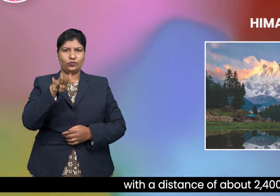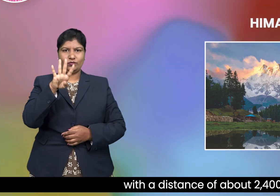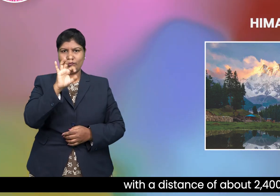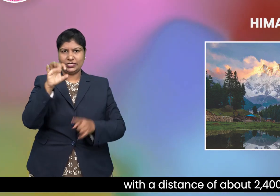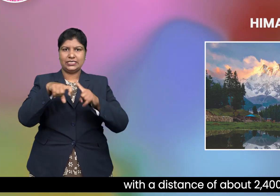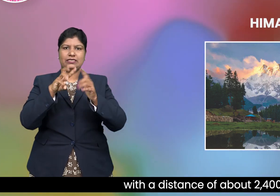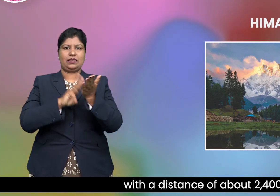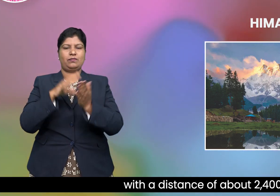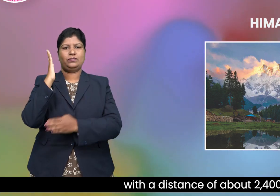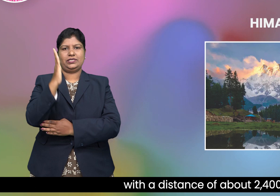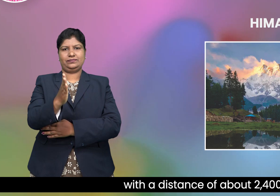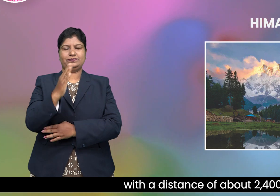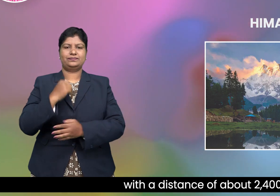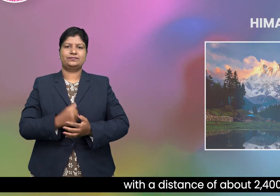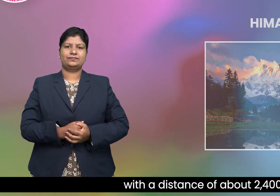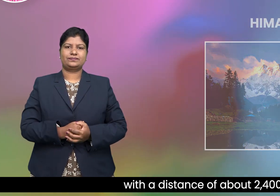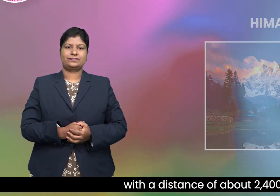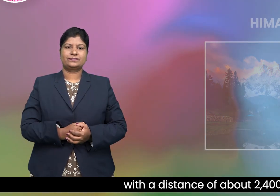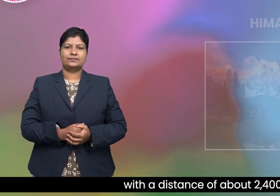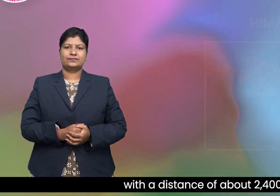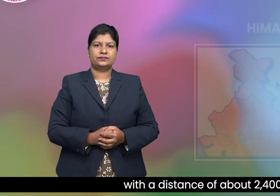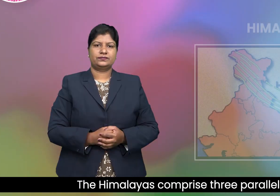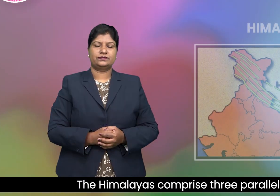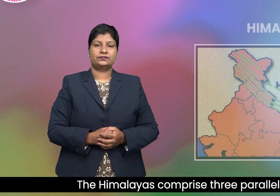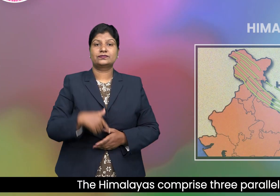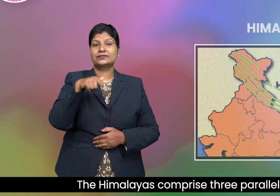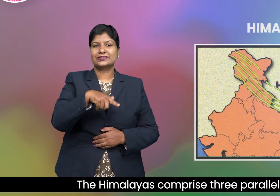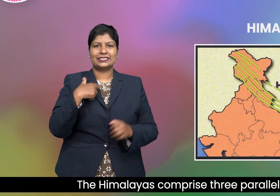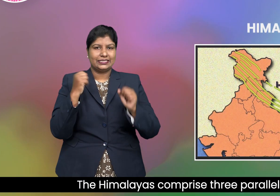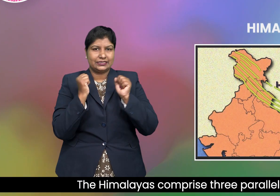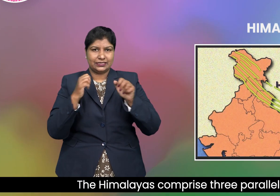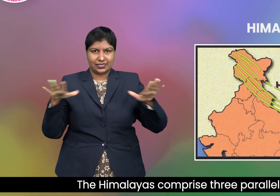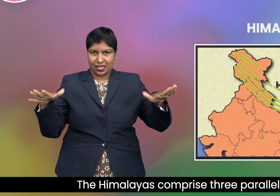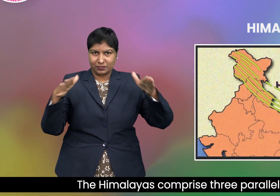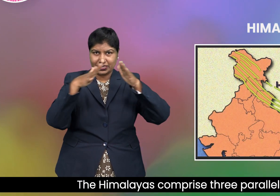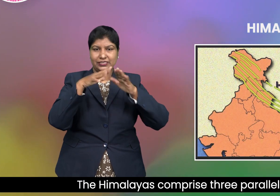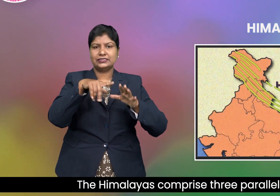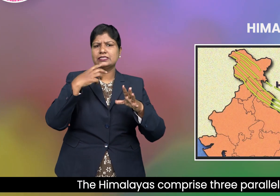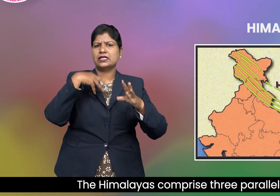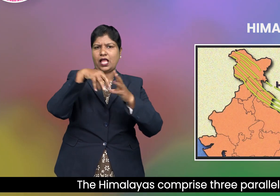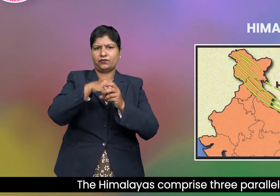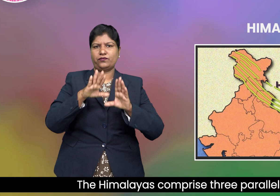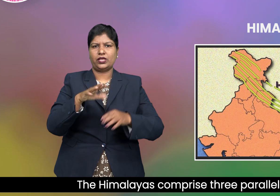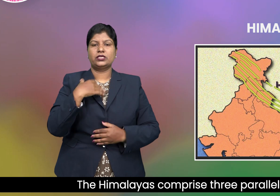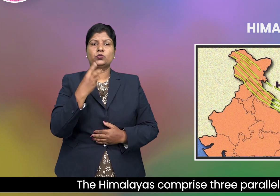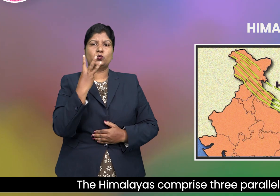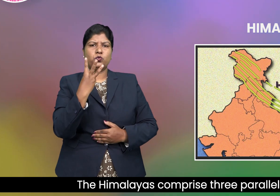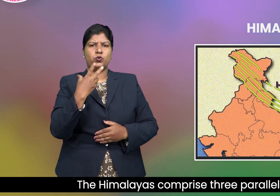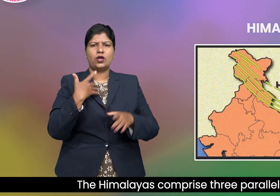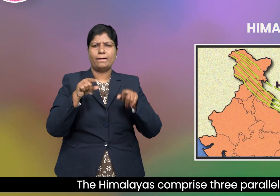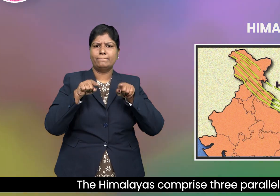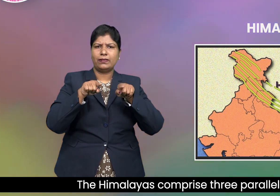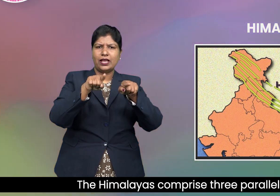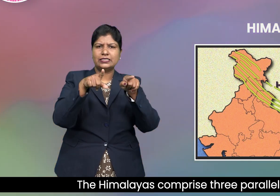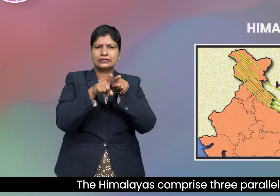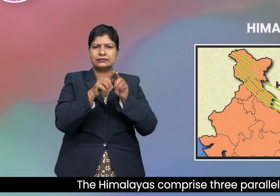the Himalayas comprise three parallel ranges